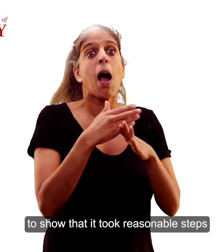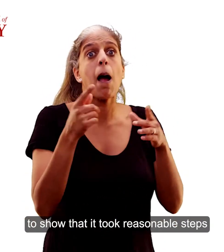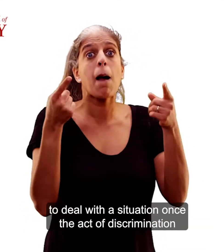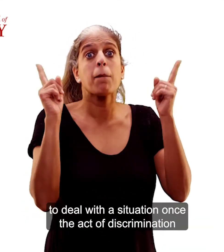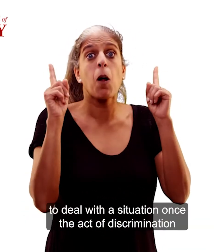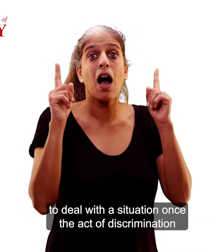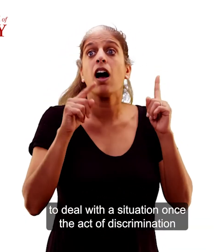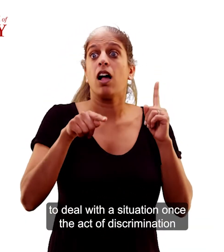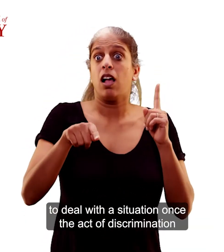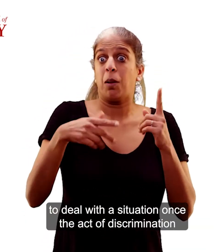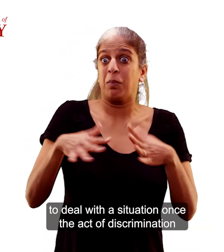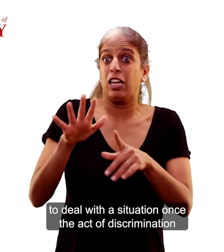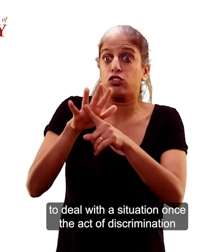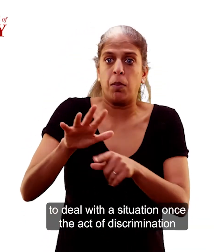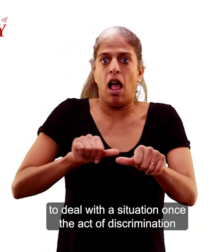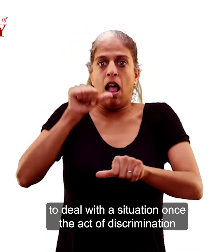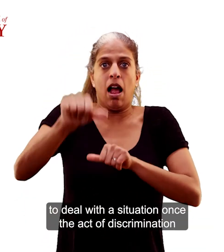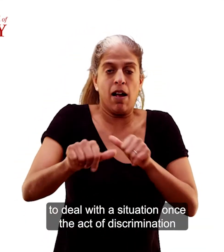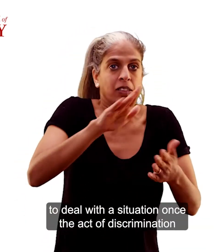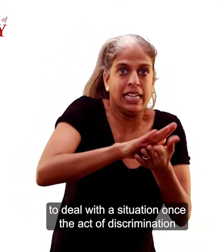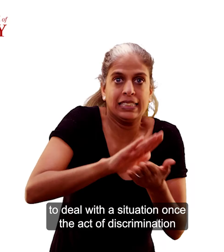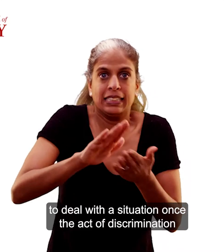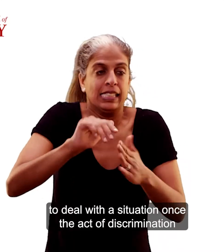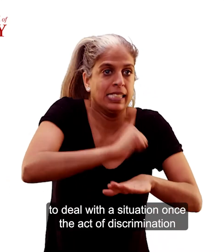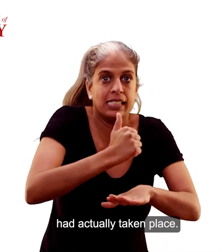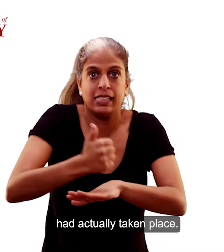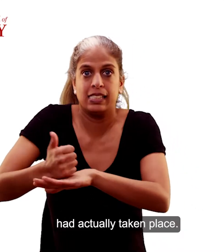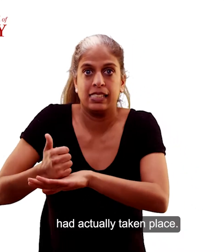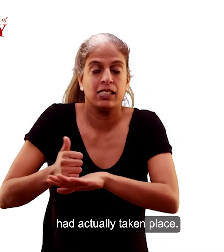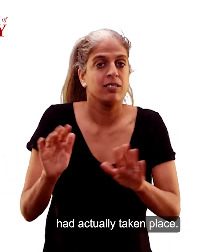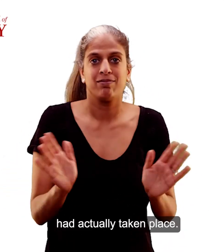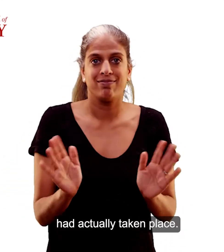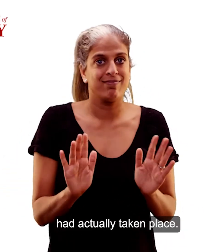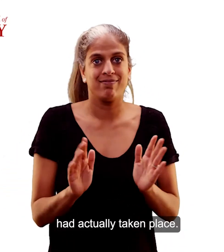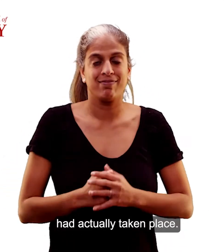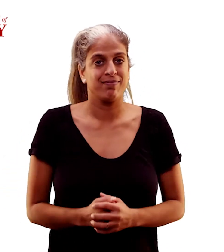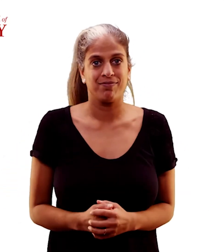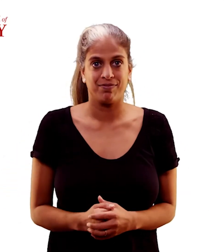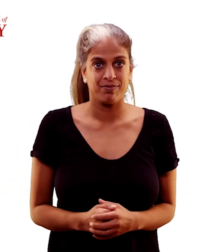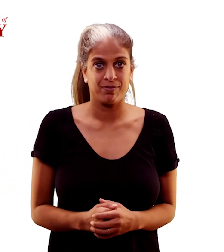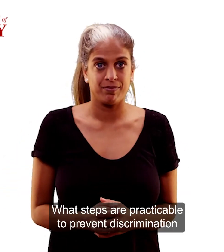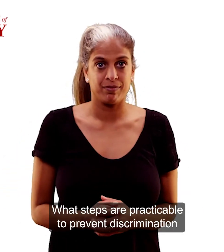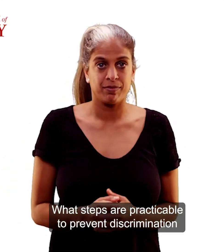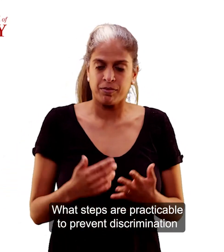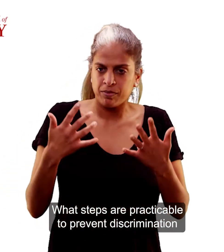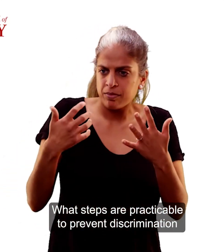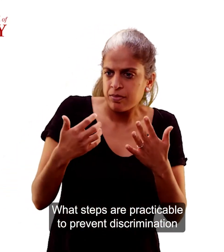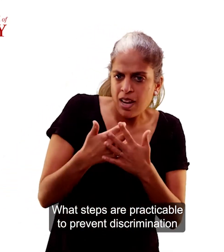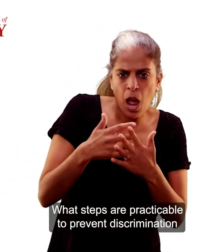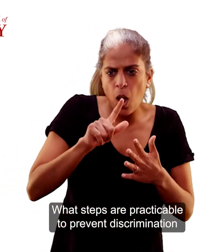steps to deal with a situation once the act of discrimination had actually taken place. What steps are practicable